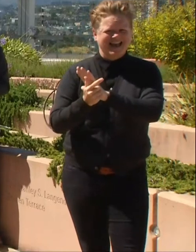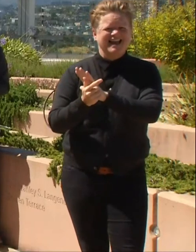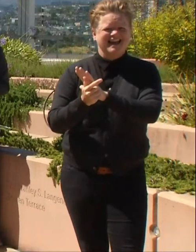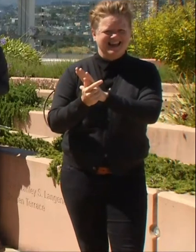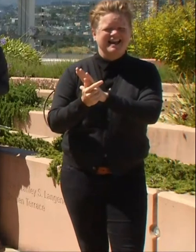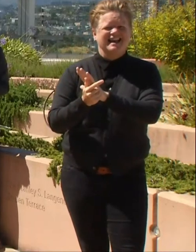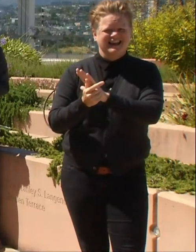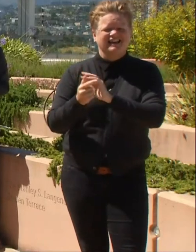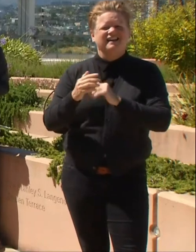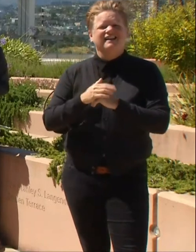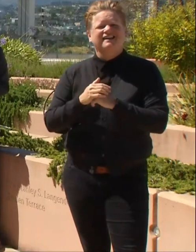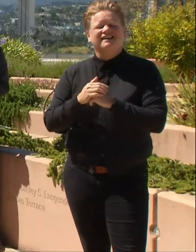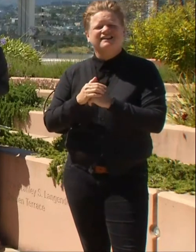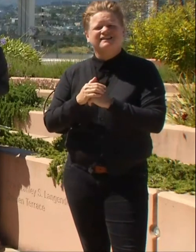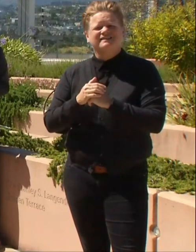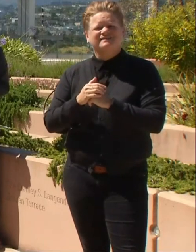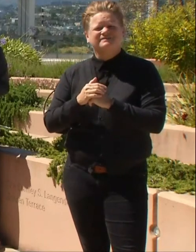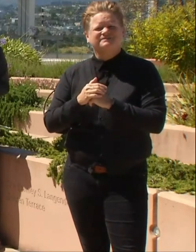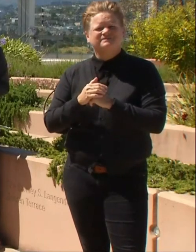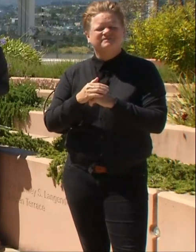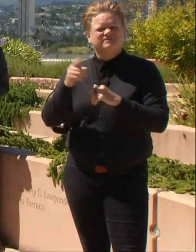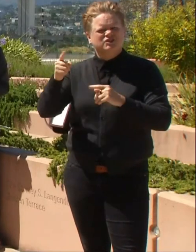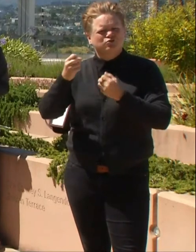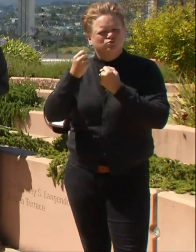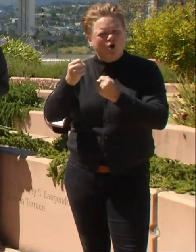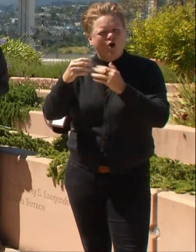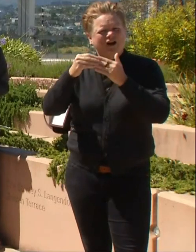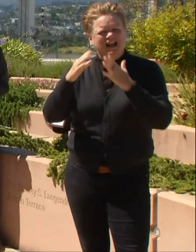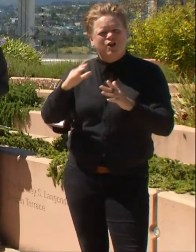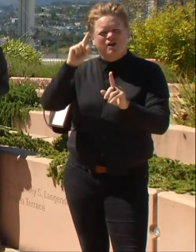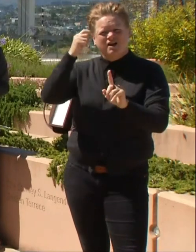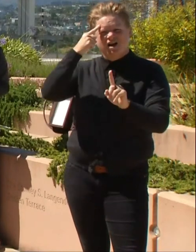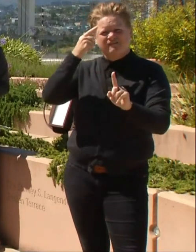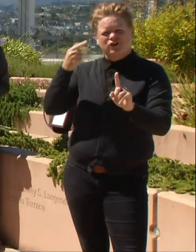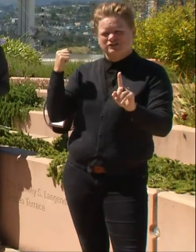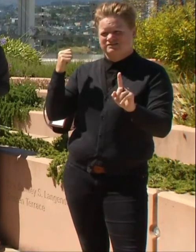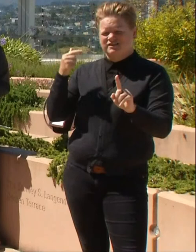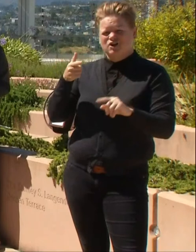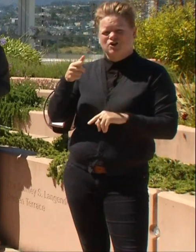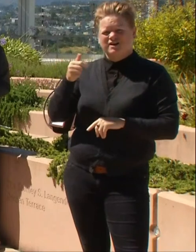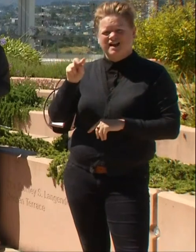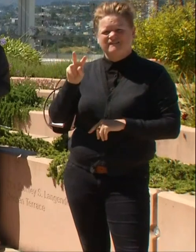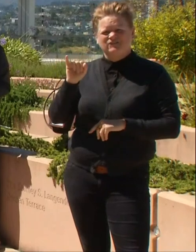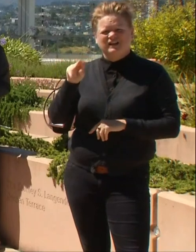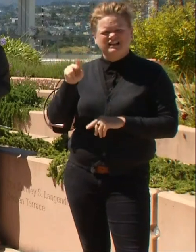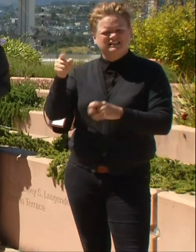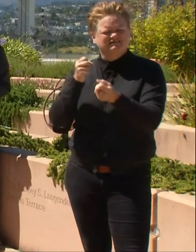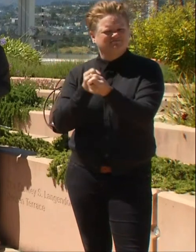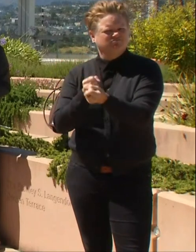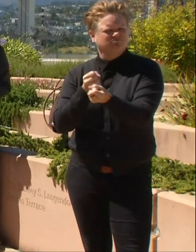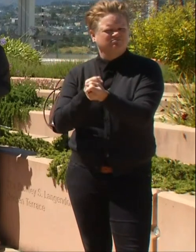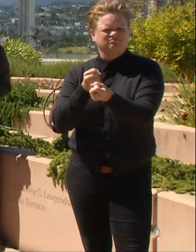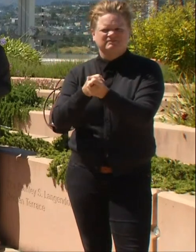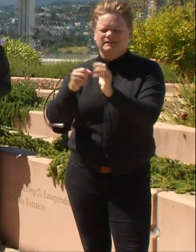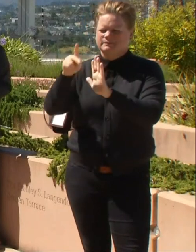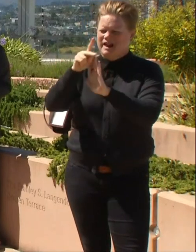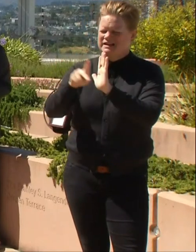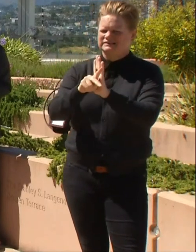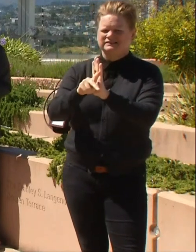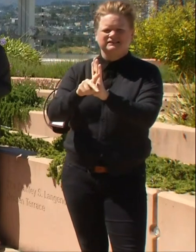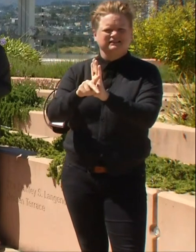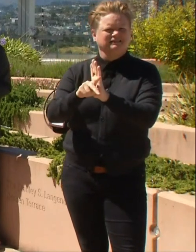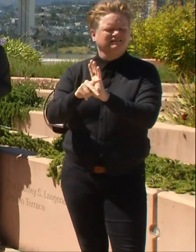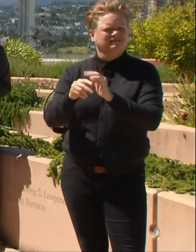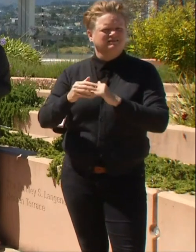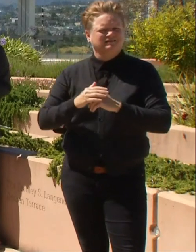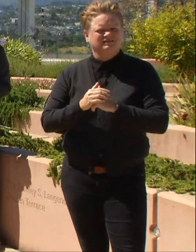courageous leaders like Governor Newsom here who have championed these policies and defended them. We have strong